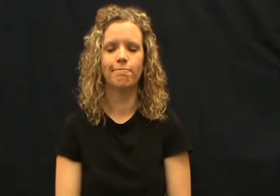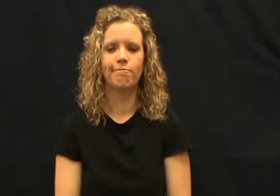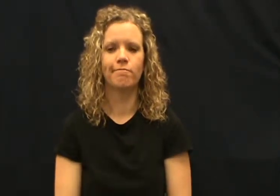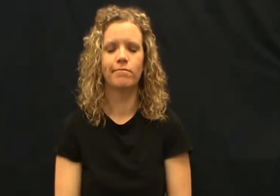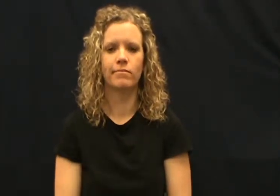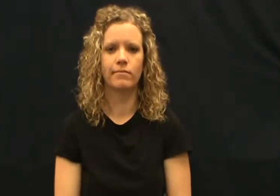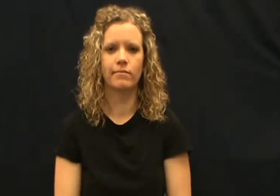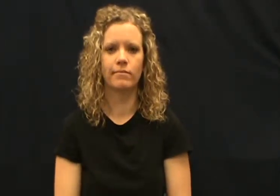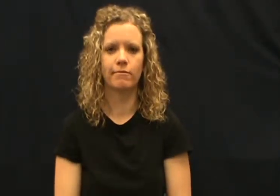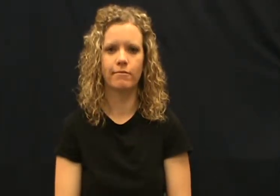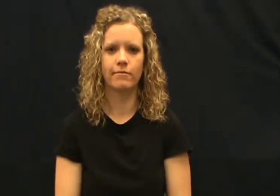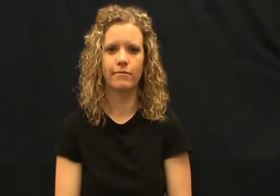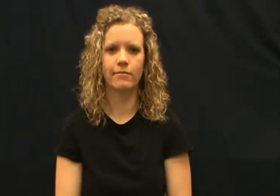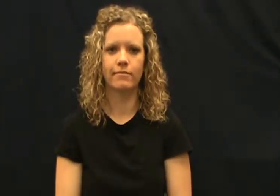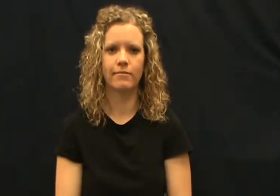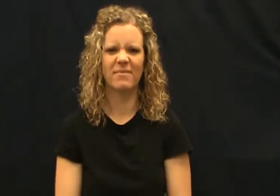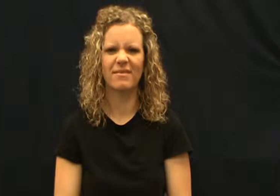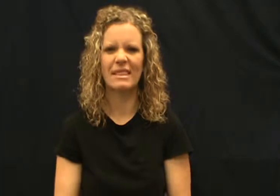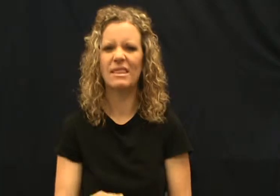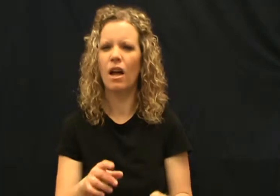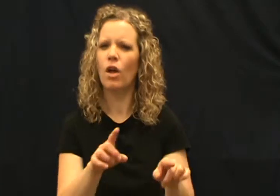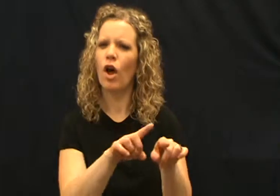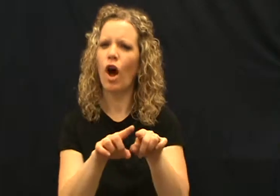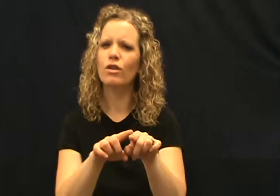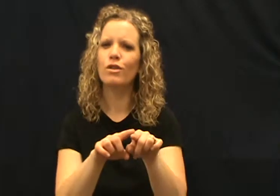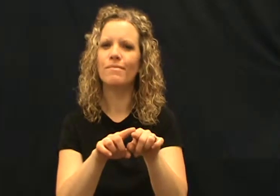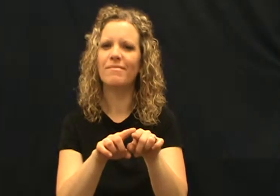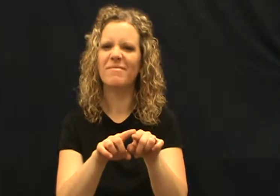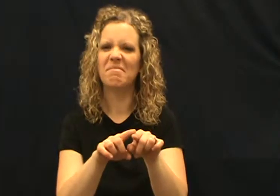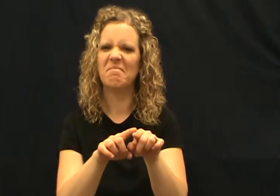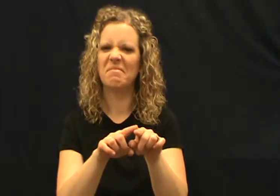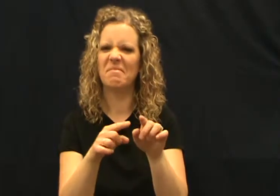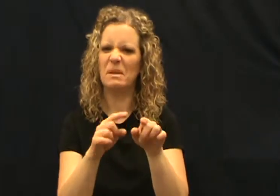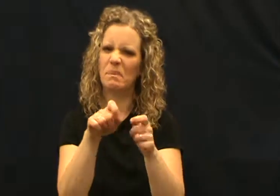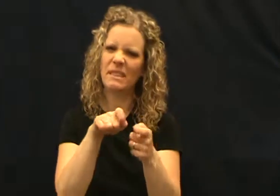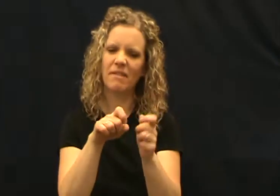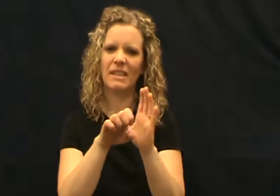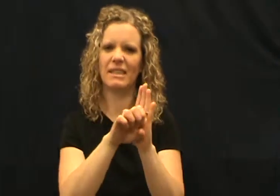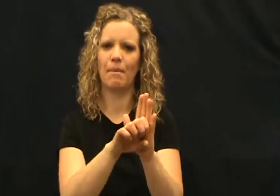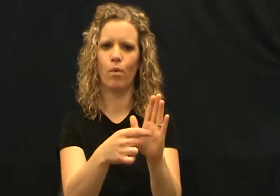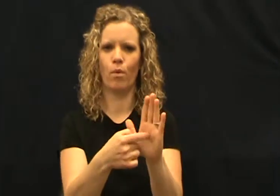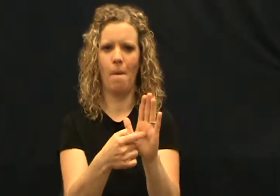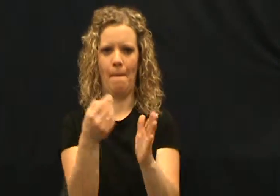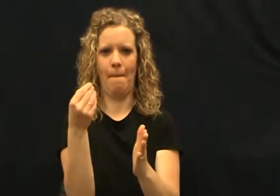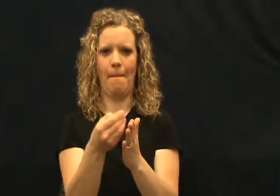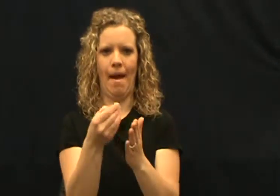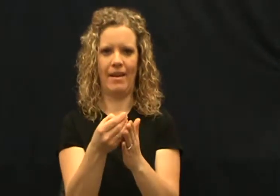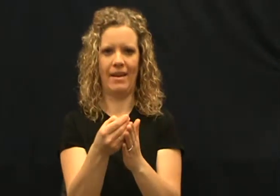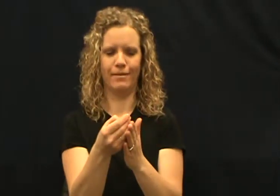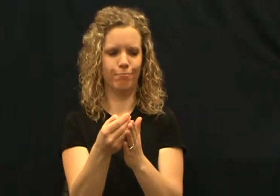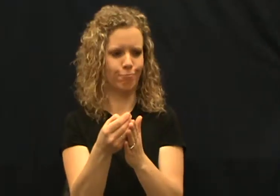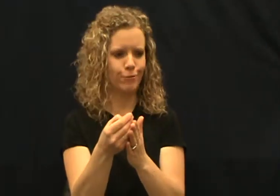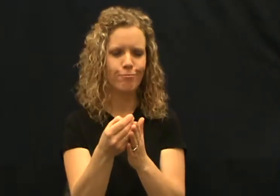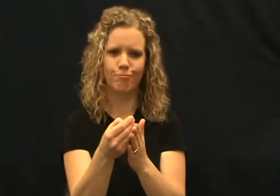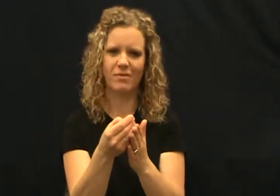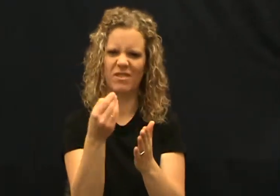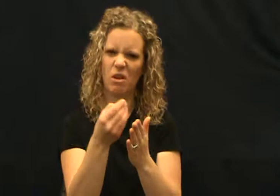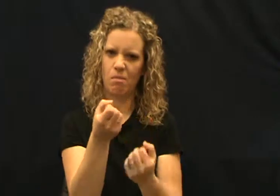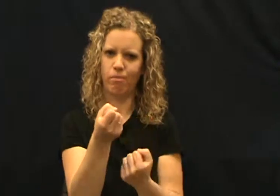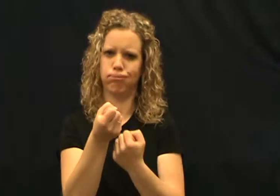Now we also need some money in this particular example to fund our beginning operations and maybe to buy a few other things and all that.